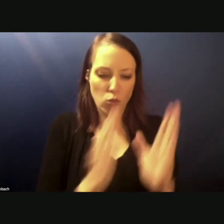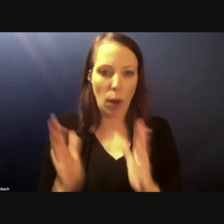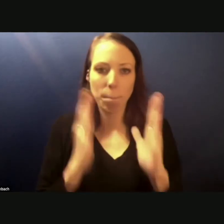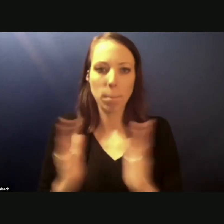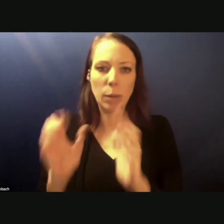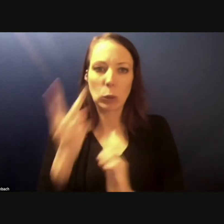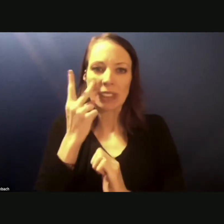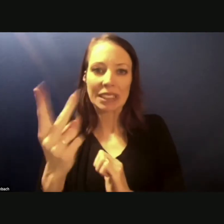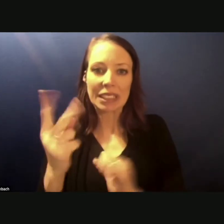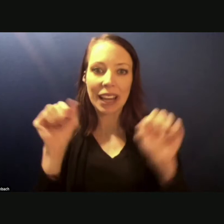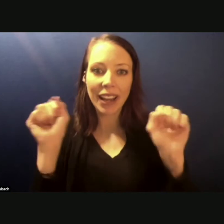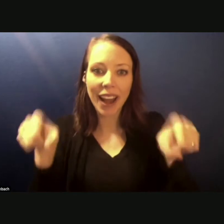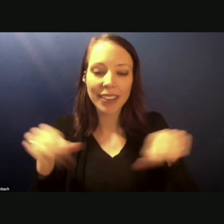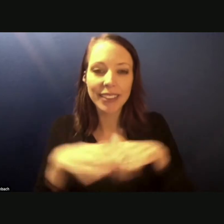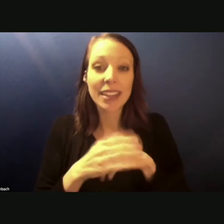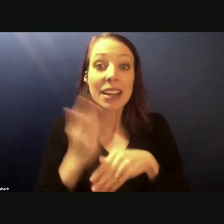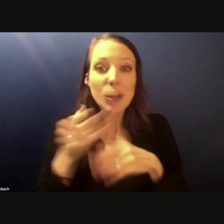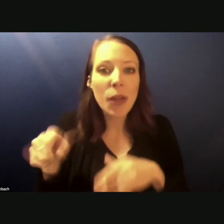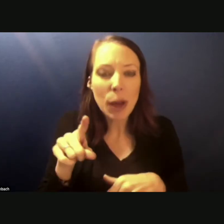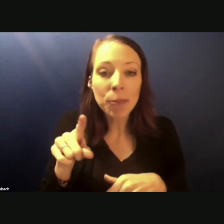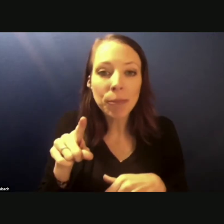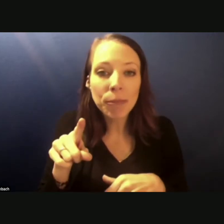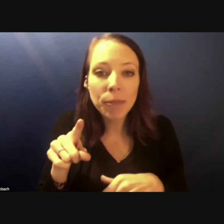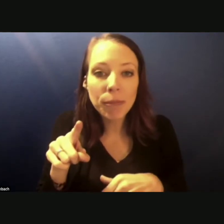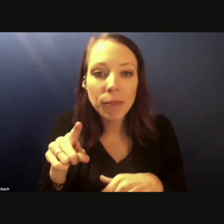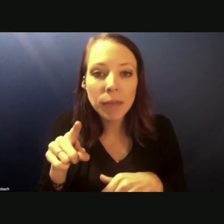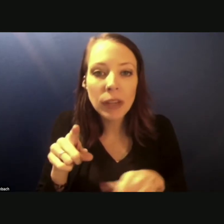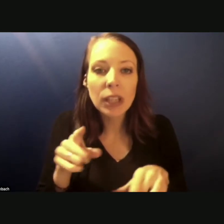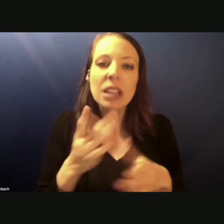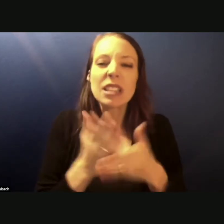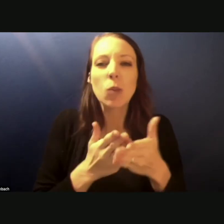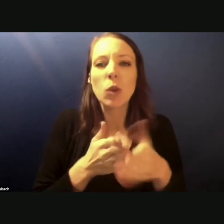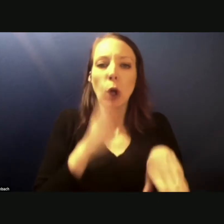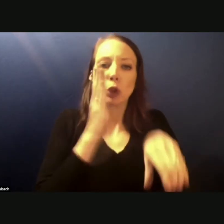see that. Some of them, we're dicing, some we're slicing.